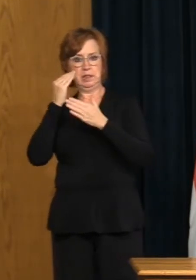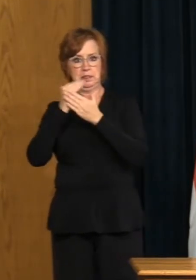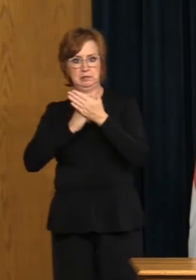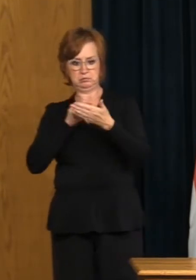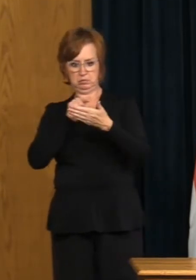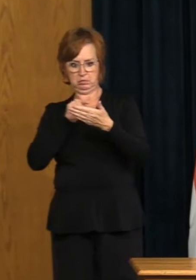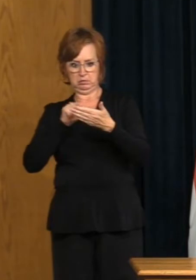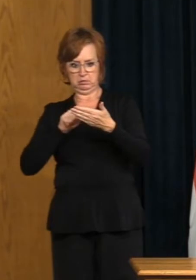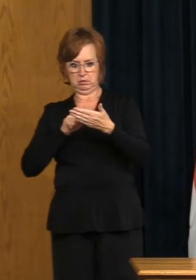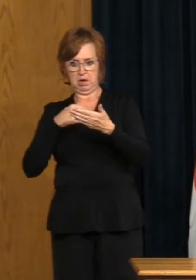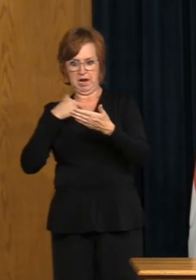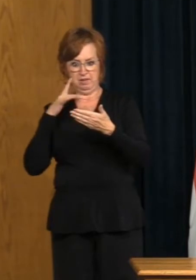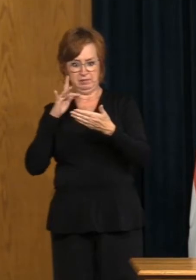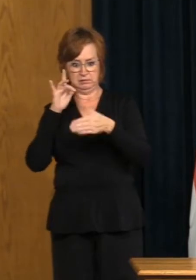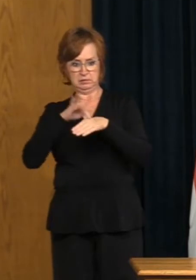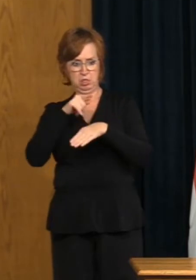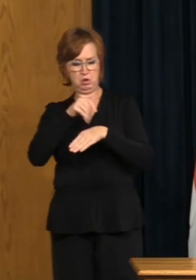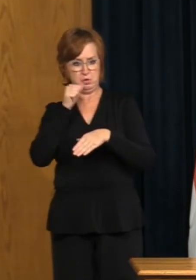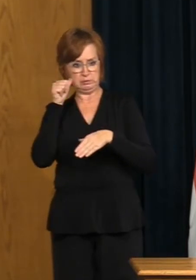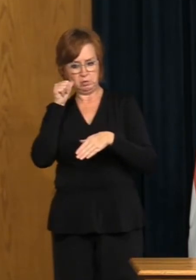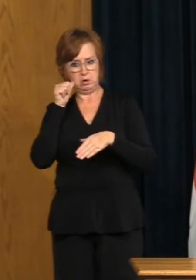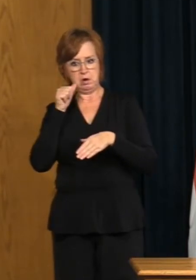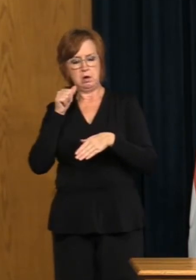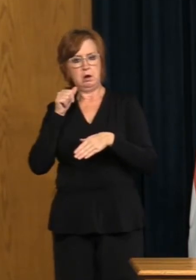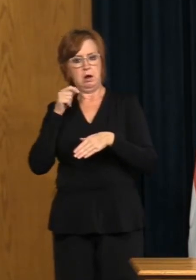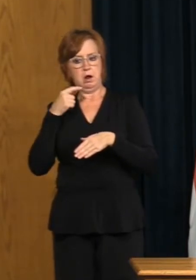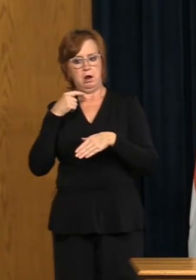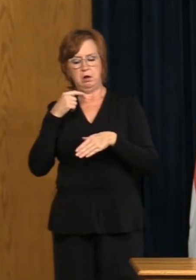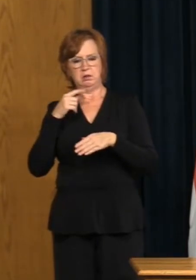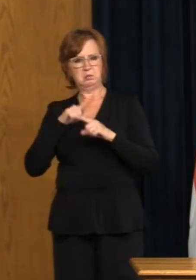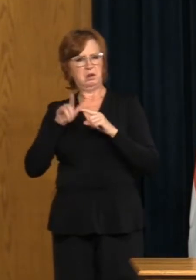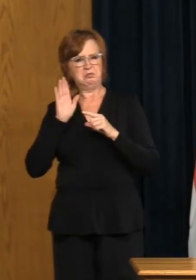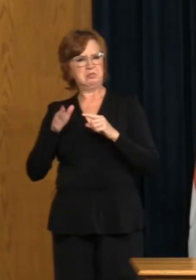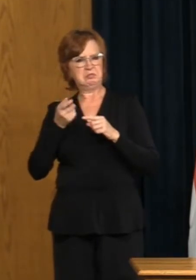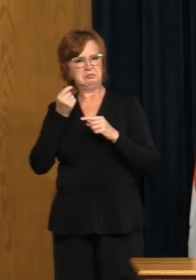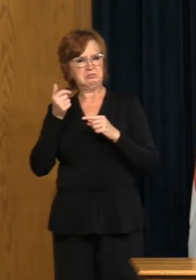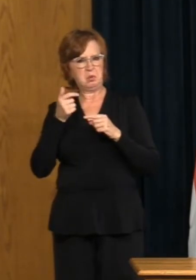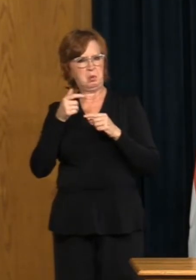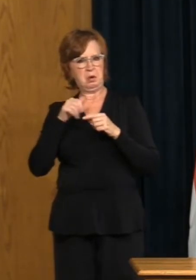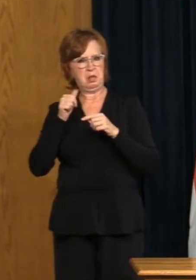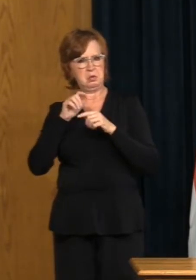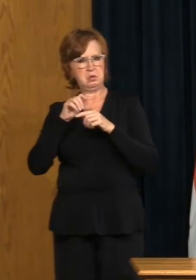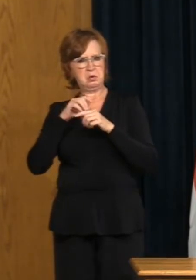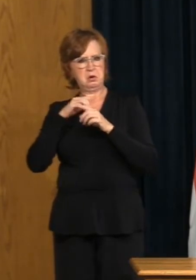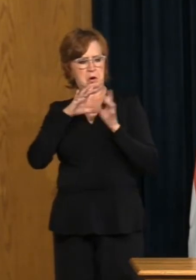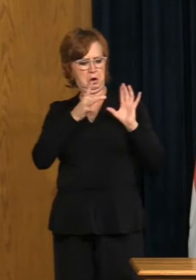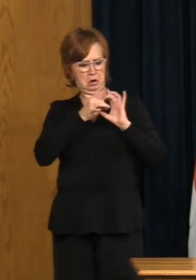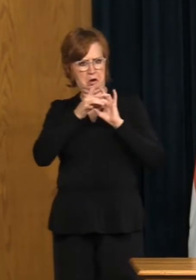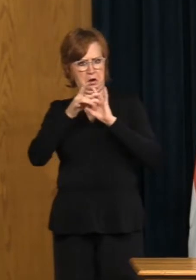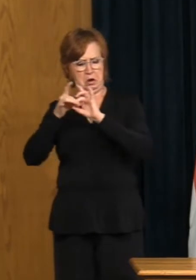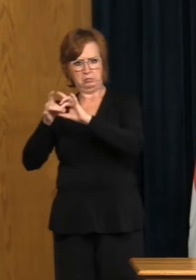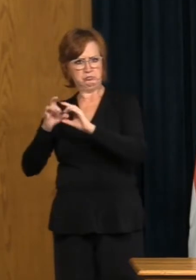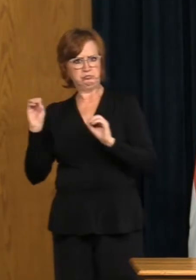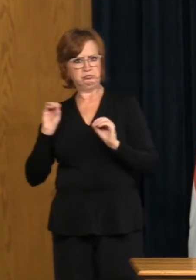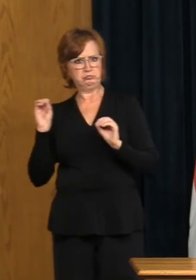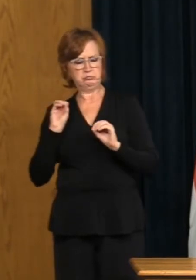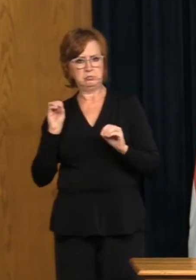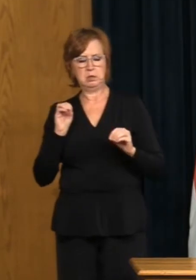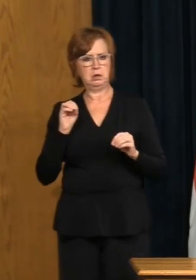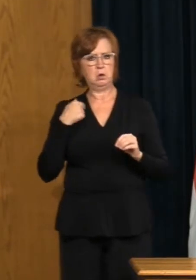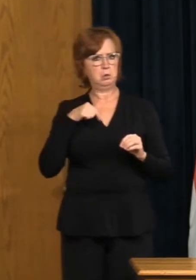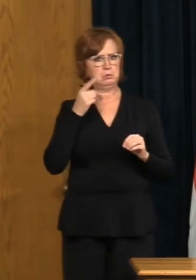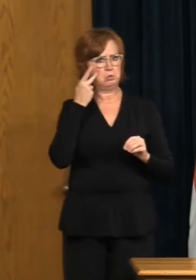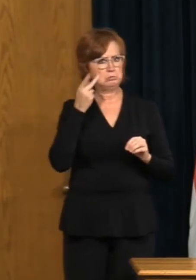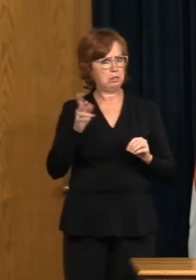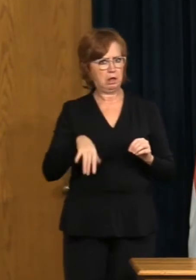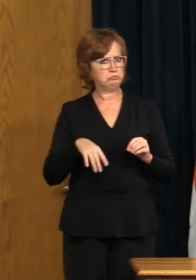we have seen is not in the, if you pass by someone in a grocery store who was infectious, didn't know about it. Generally, we haven't seen transmission